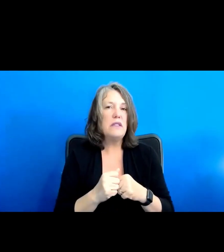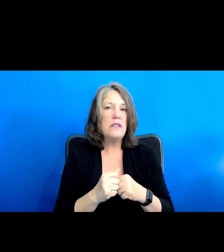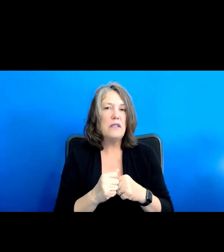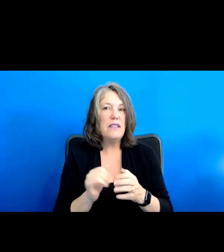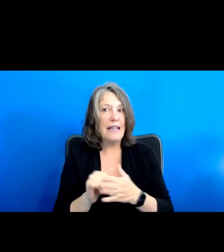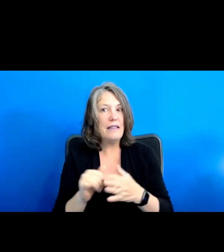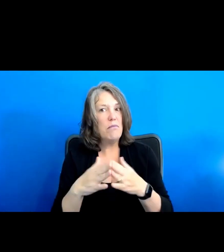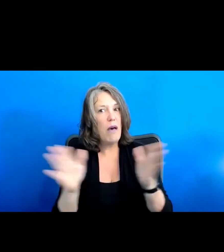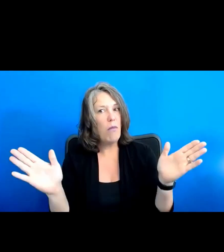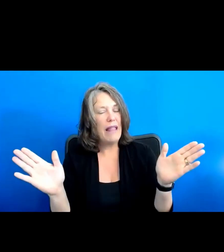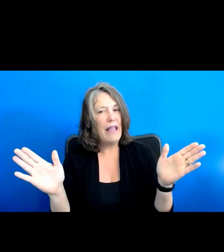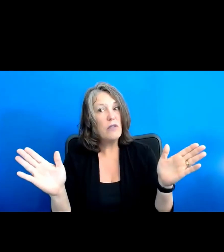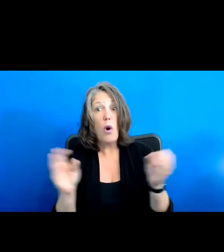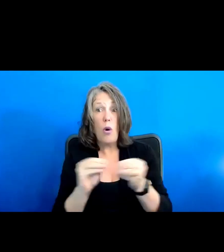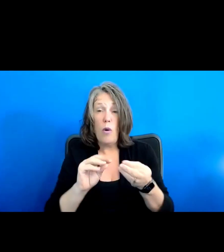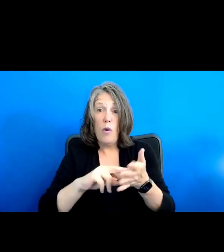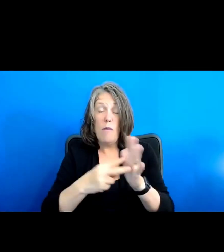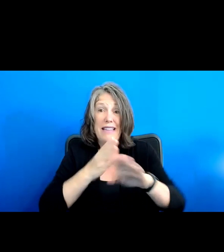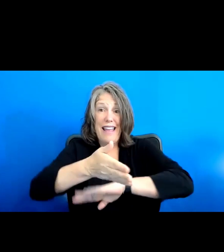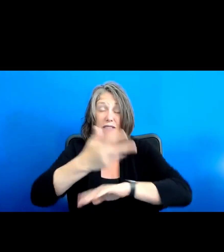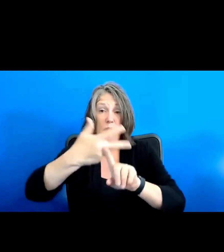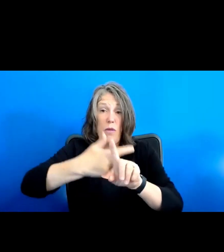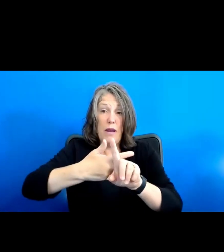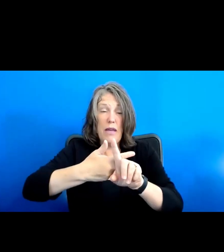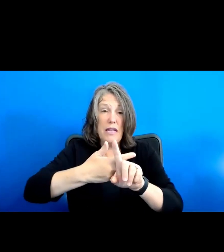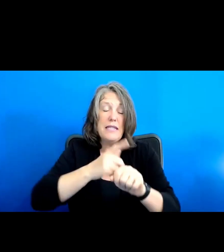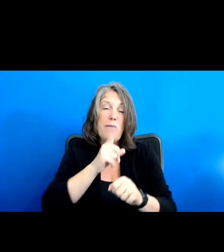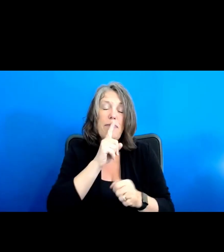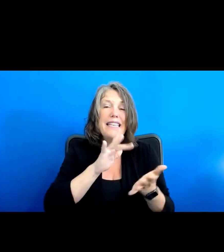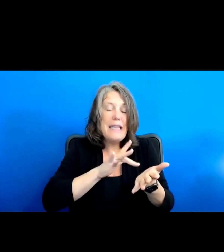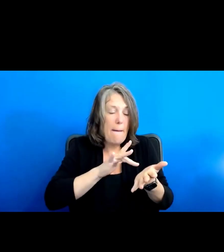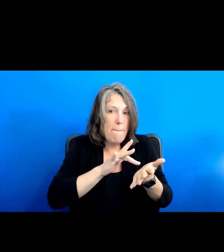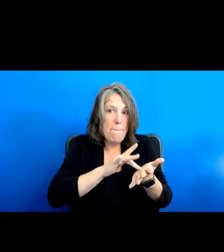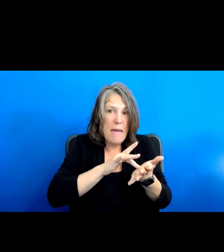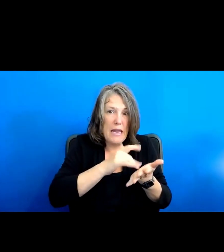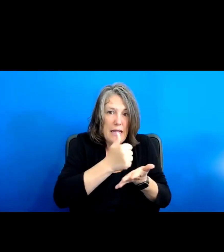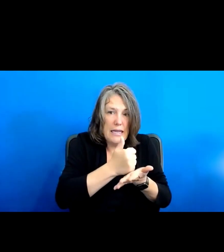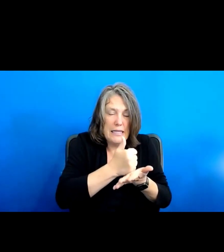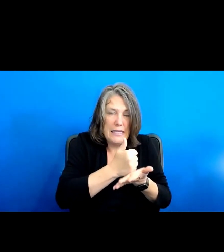period, is the medically assisted right to die